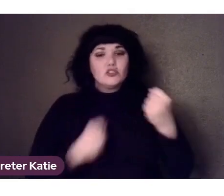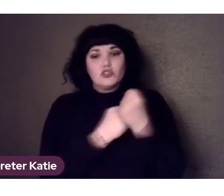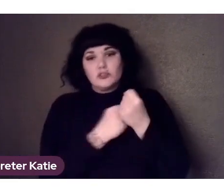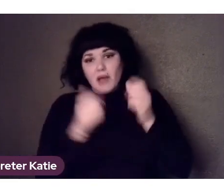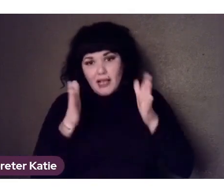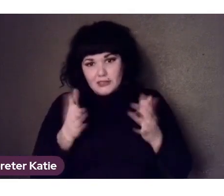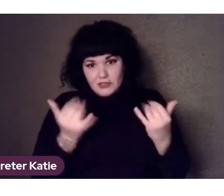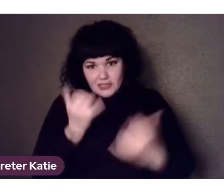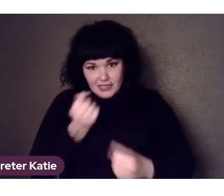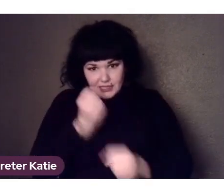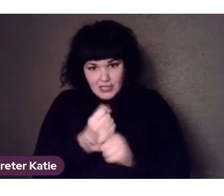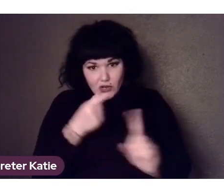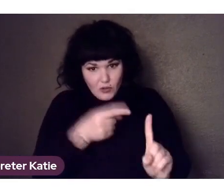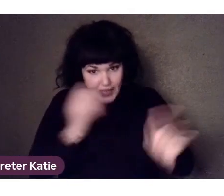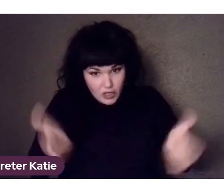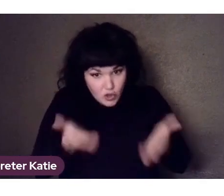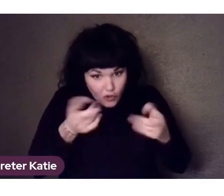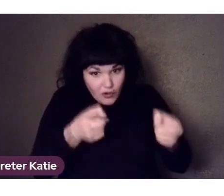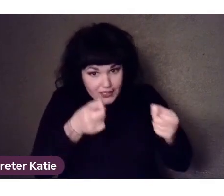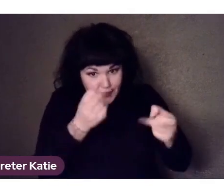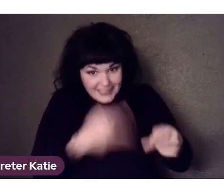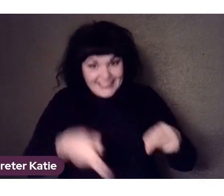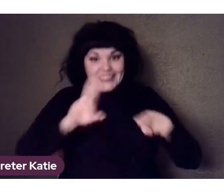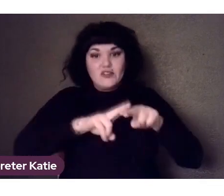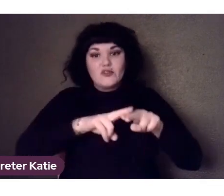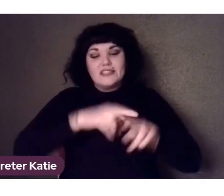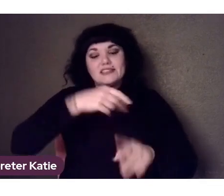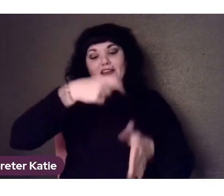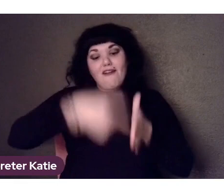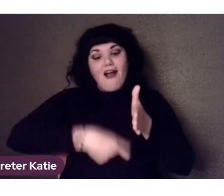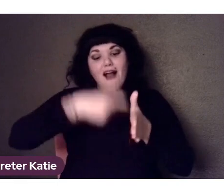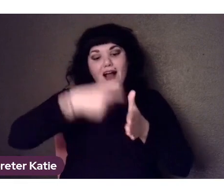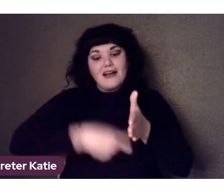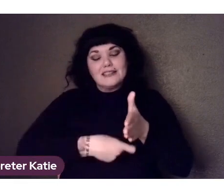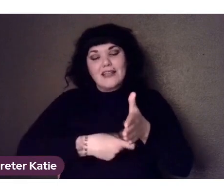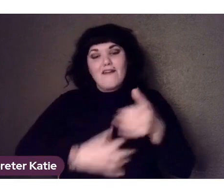encouraged me to raise the cost of the sponsorship. And